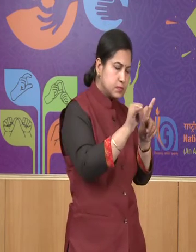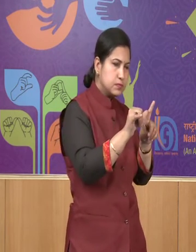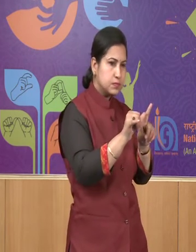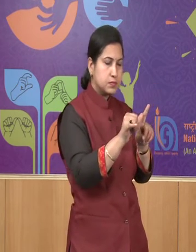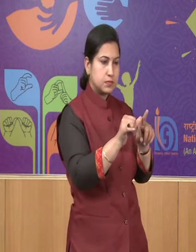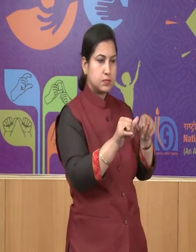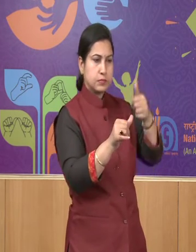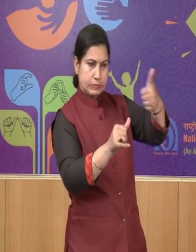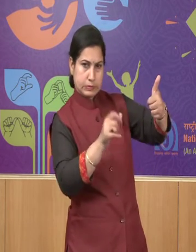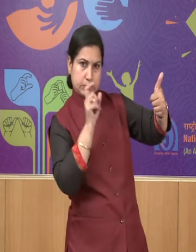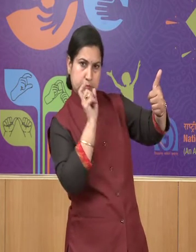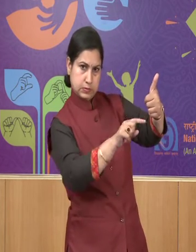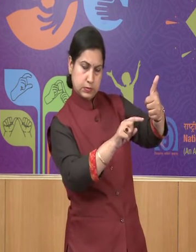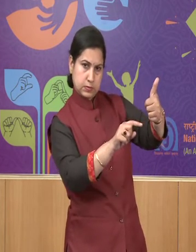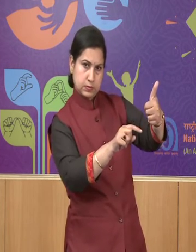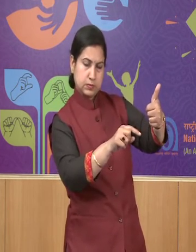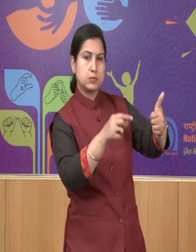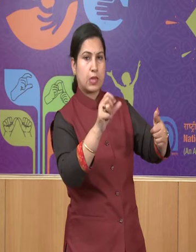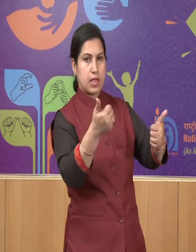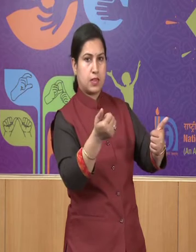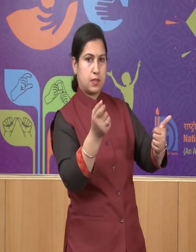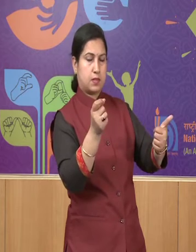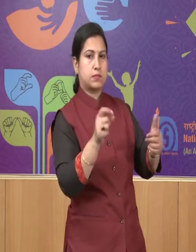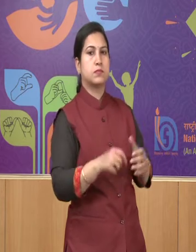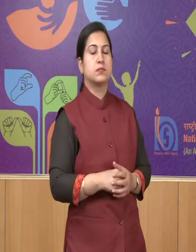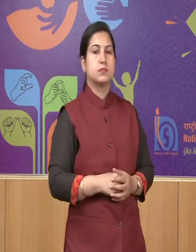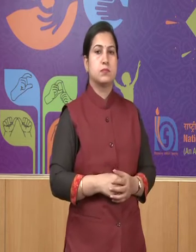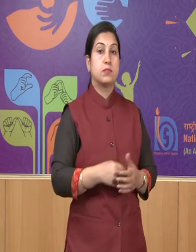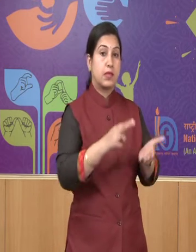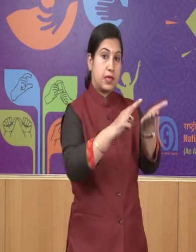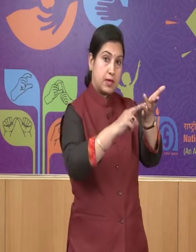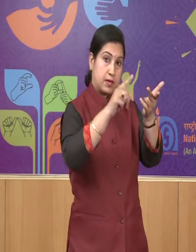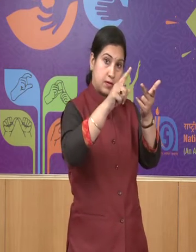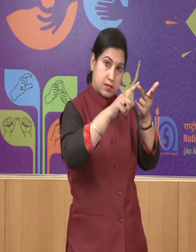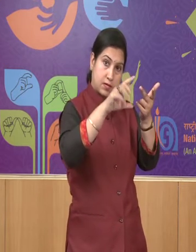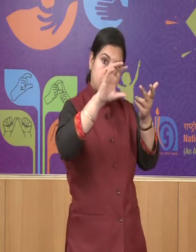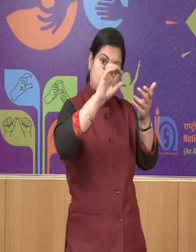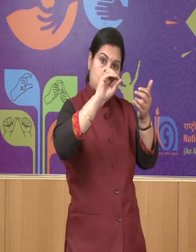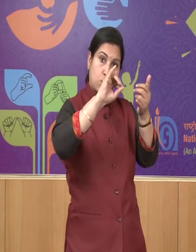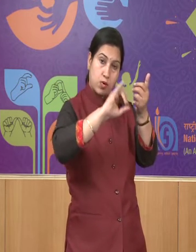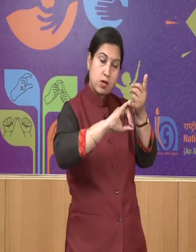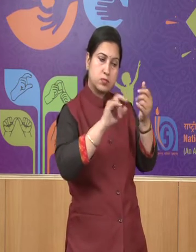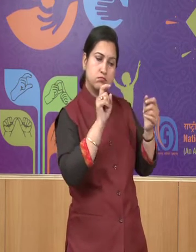subscribe to YouTube channel of NIOS.